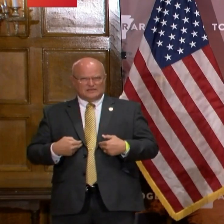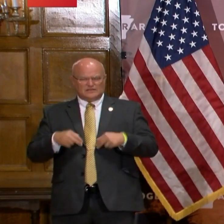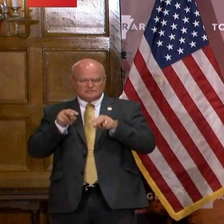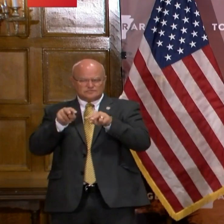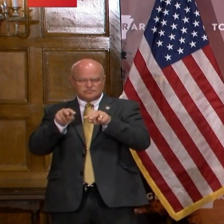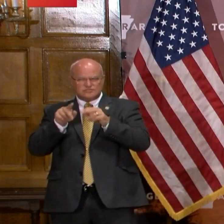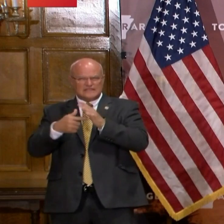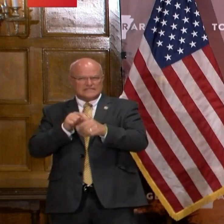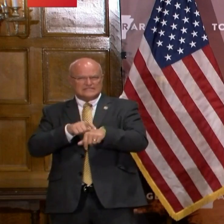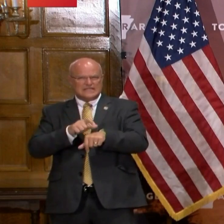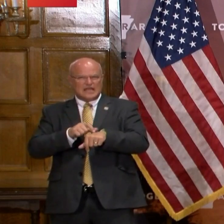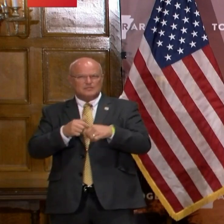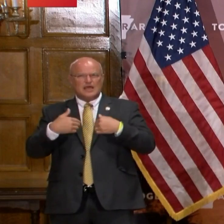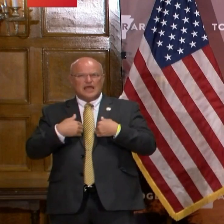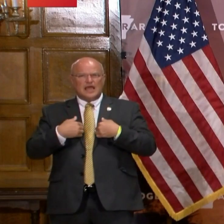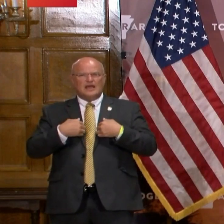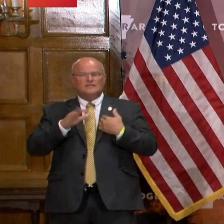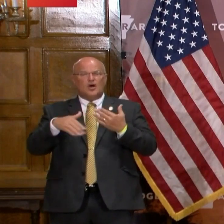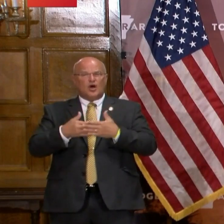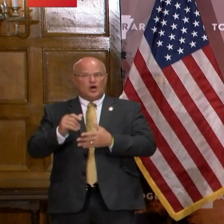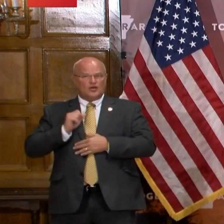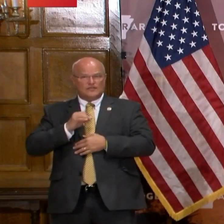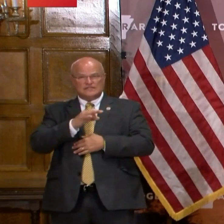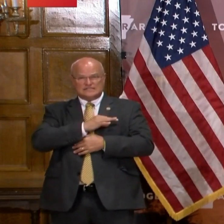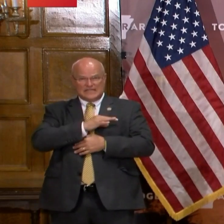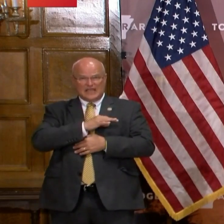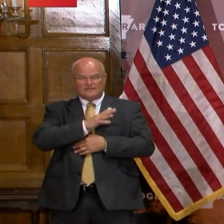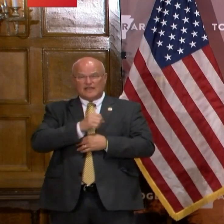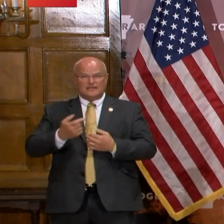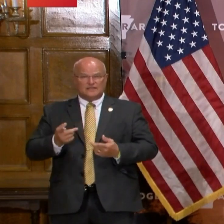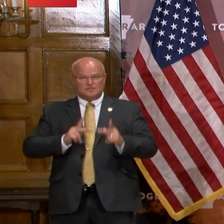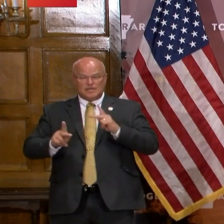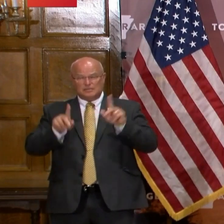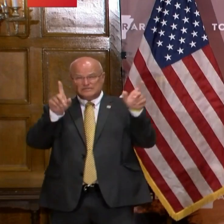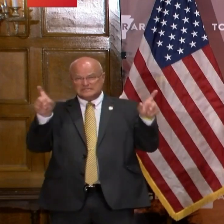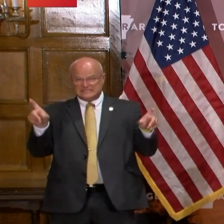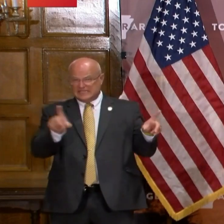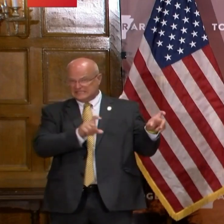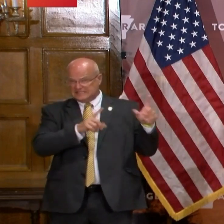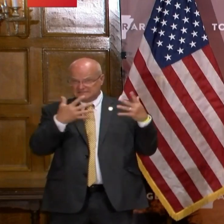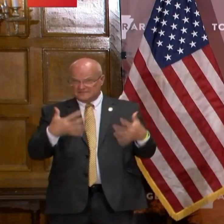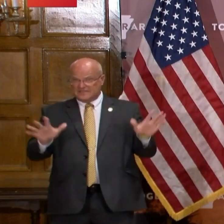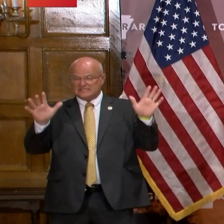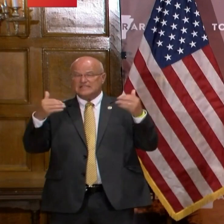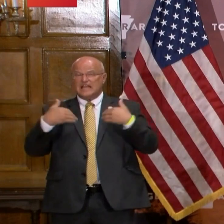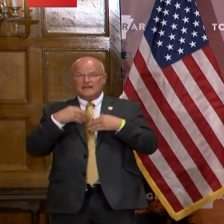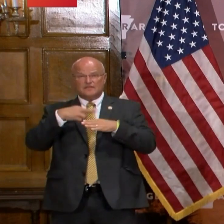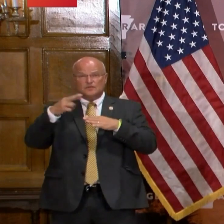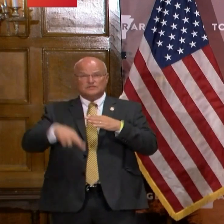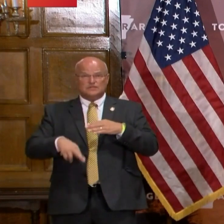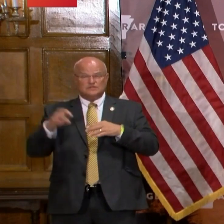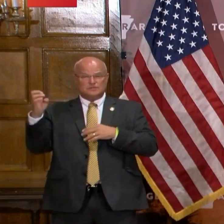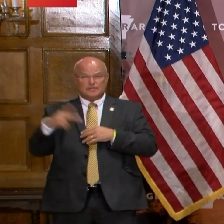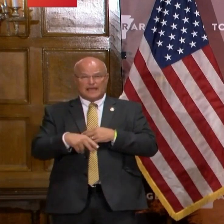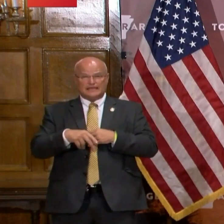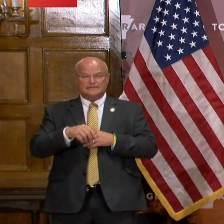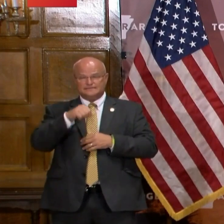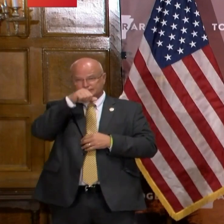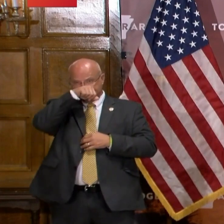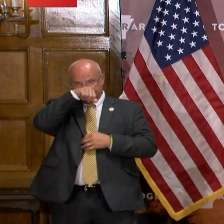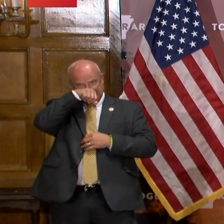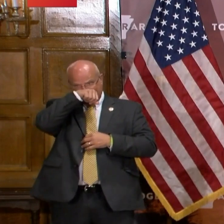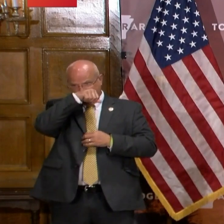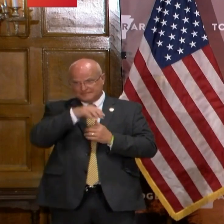time, and have all staff and residents been tested and have those results returned?